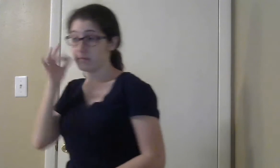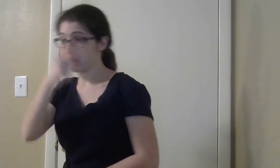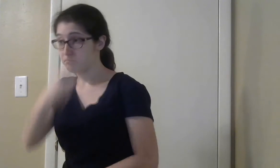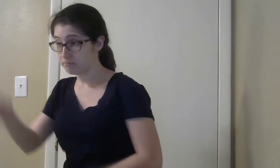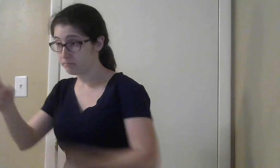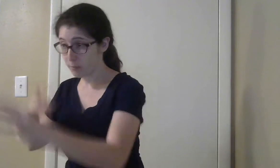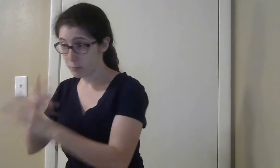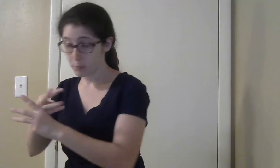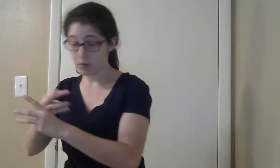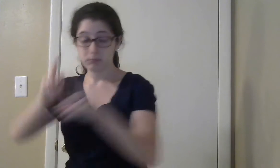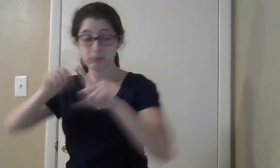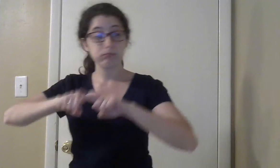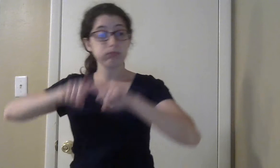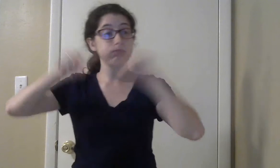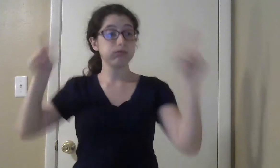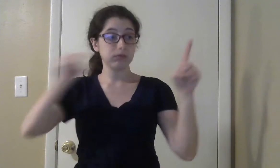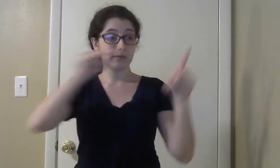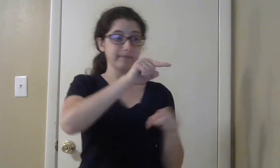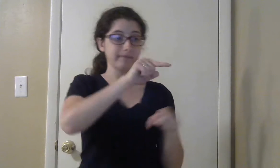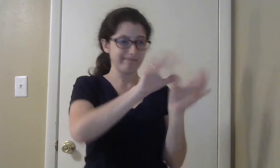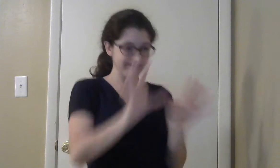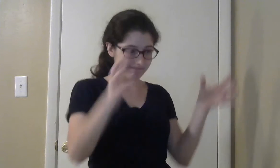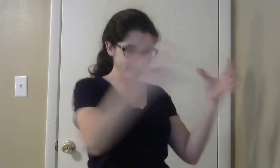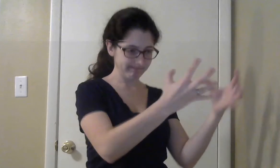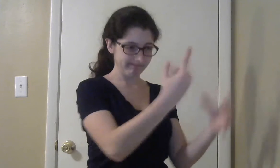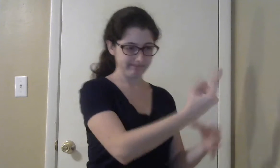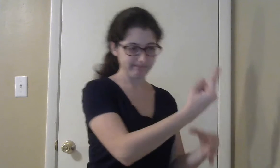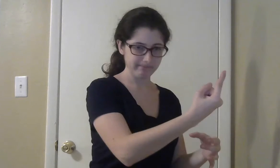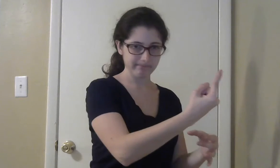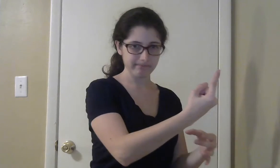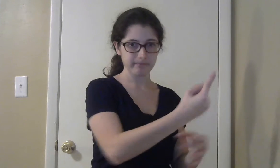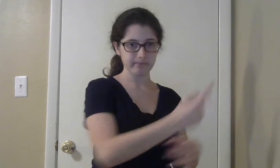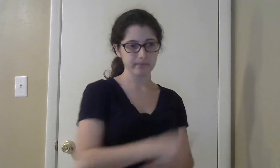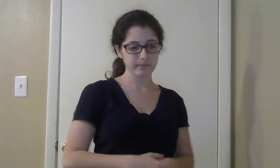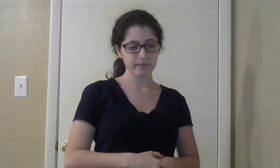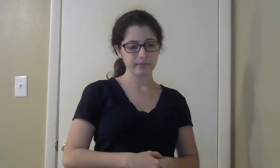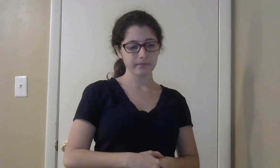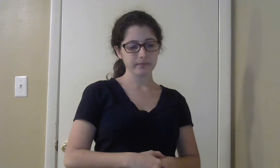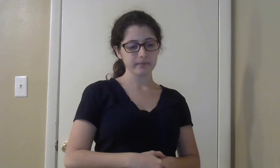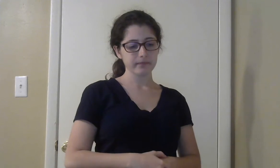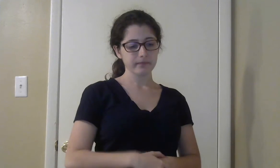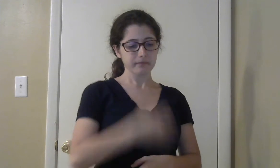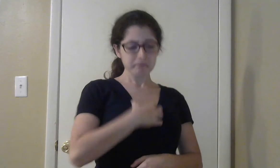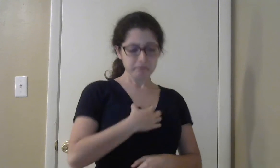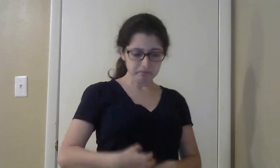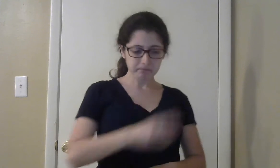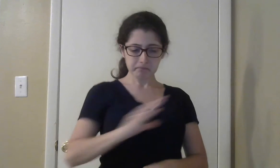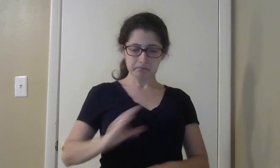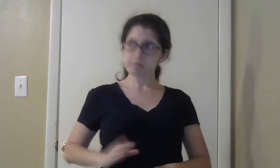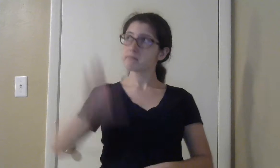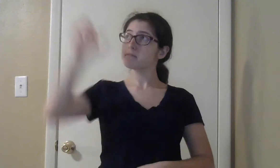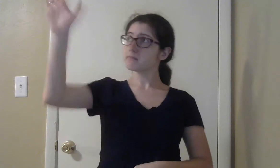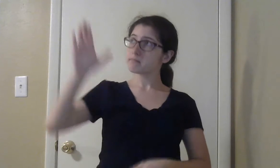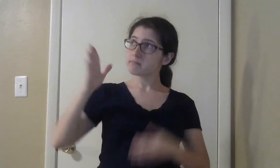expresses more than longing for Christ or a hunger for Christ's presence. It's a hunger that is